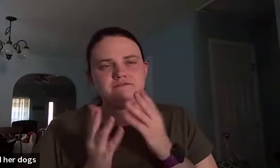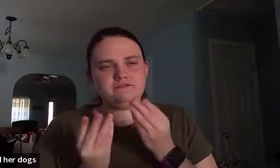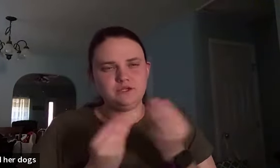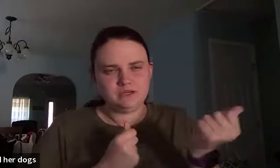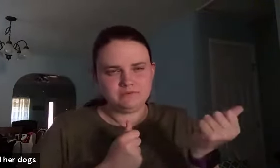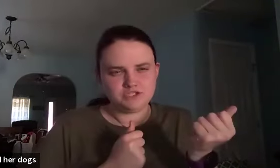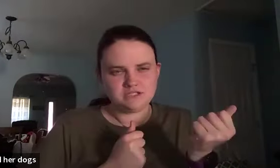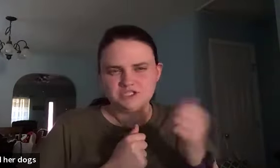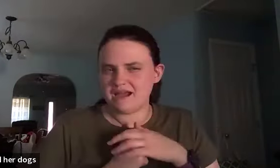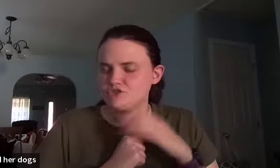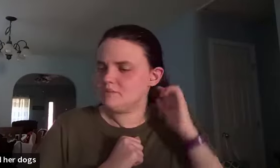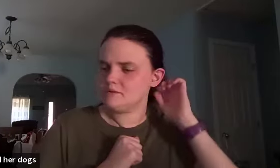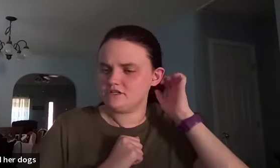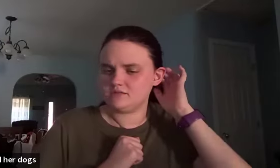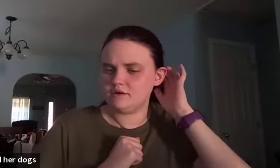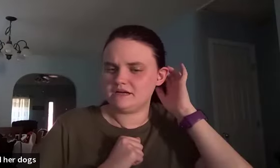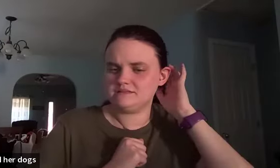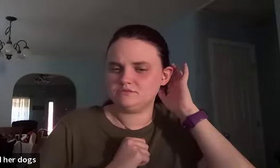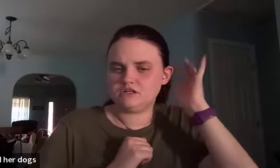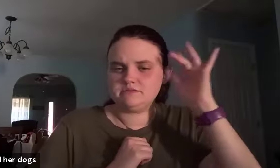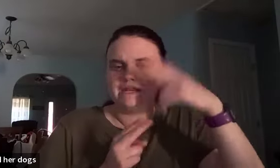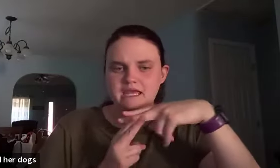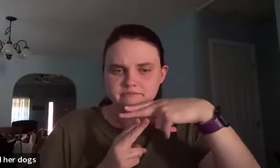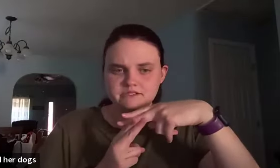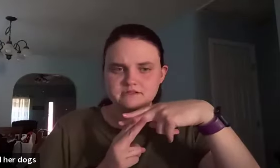that fluid motion, which I'm trying to remember if we talked about we talked about names.